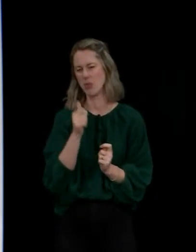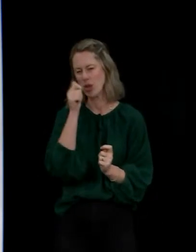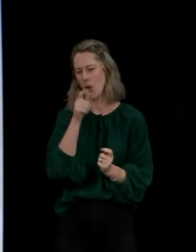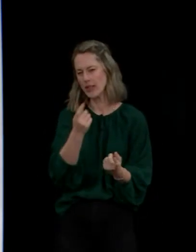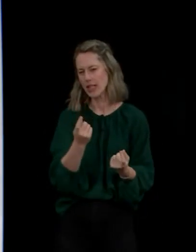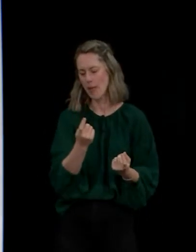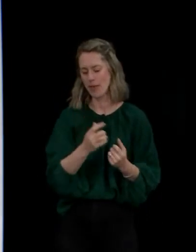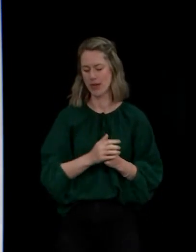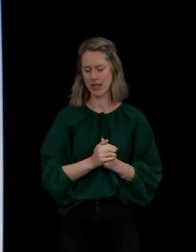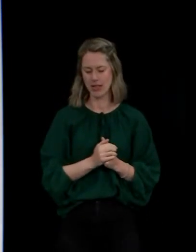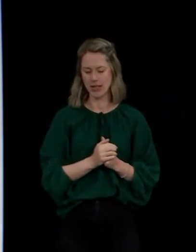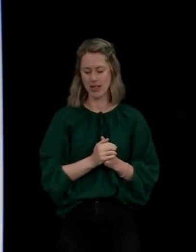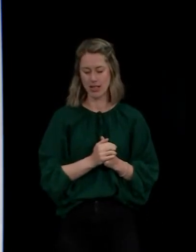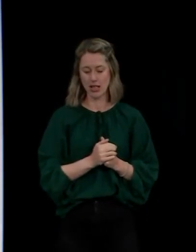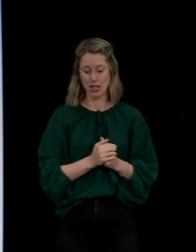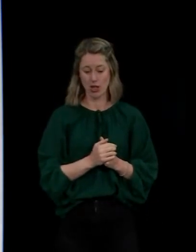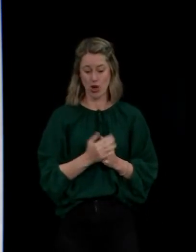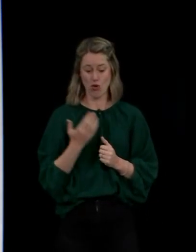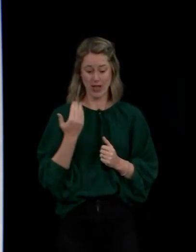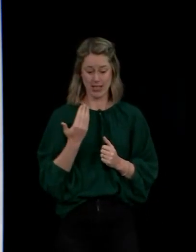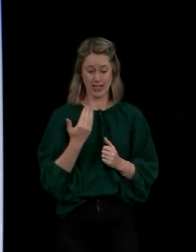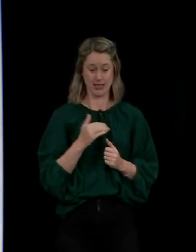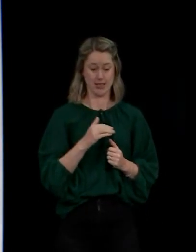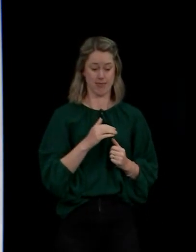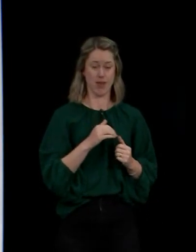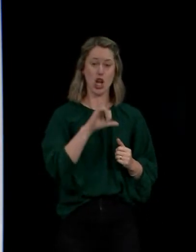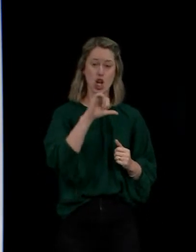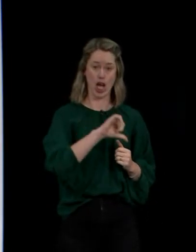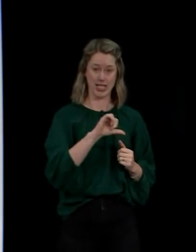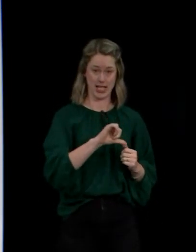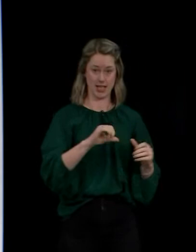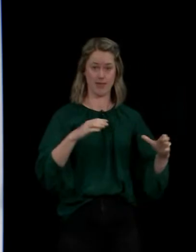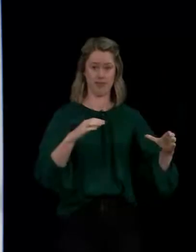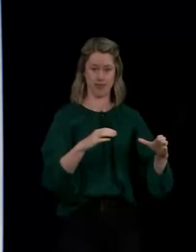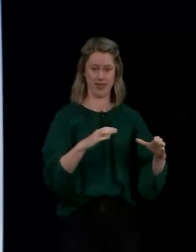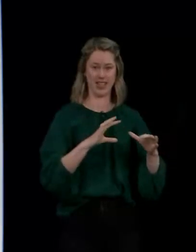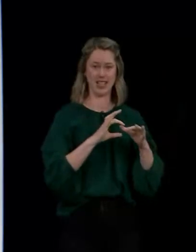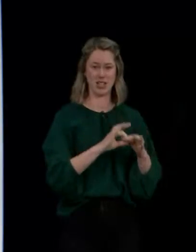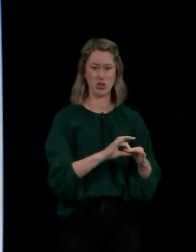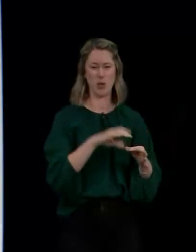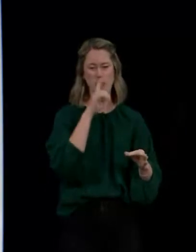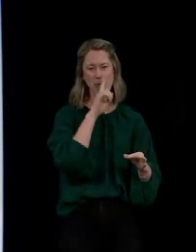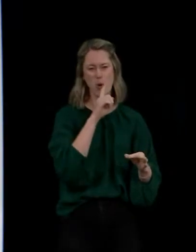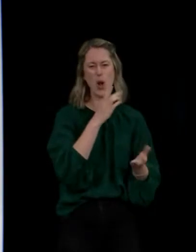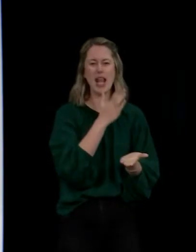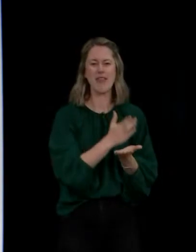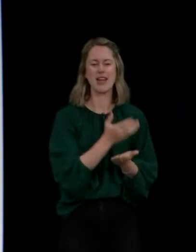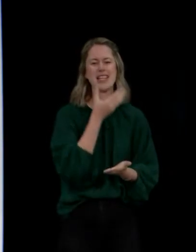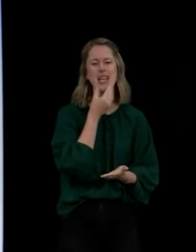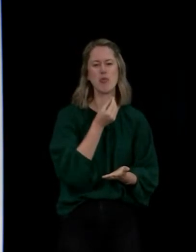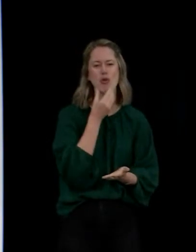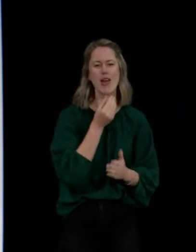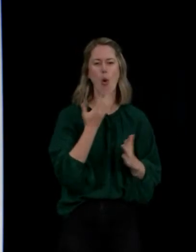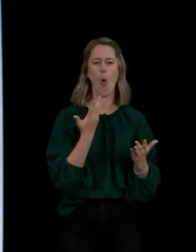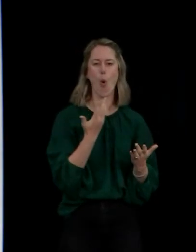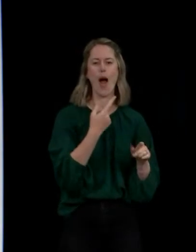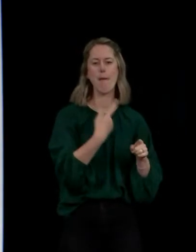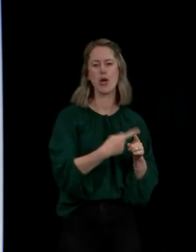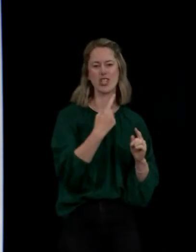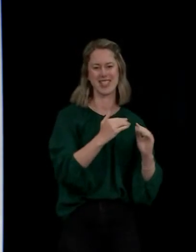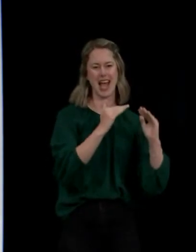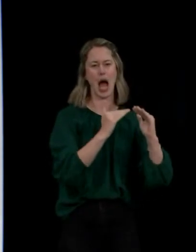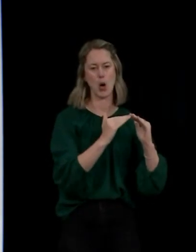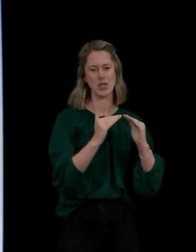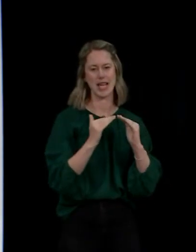from, 19 of our recent cases are linked to transitional or emergency housing. This